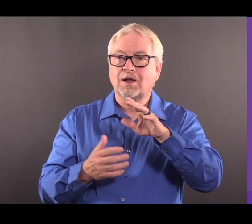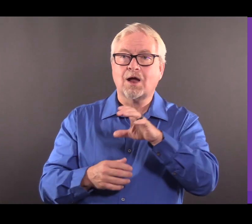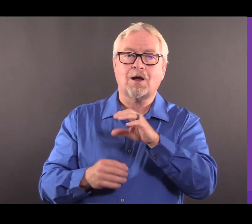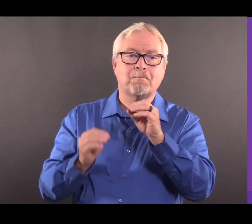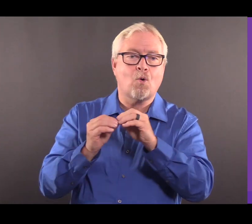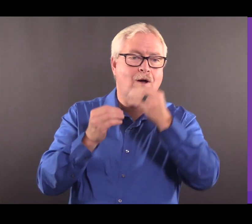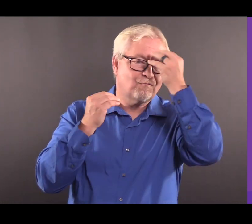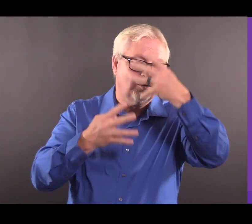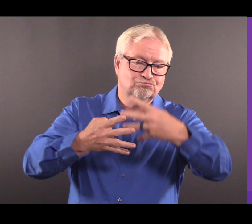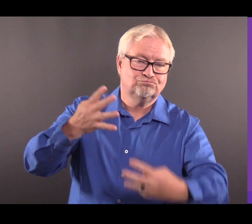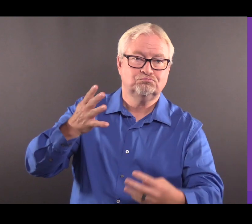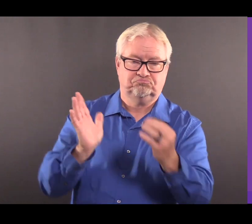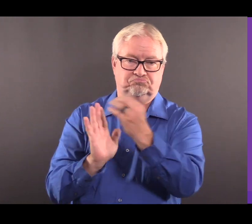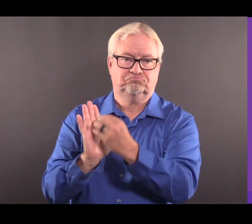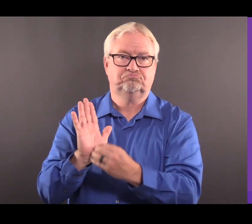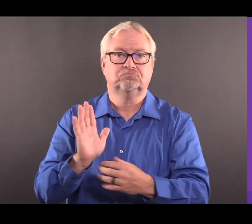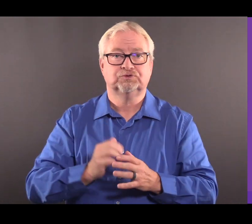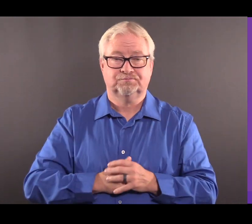more.